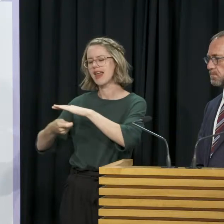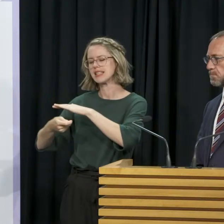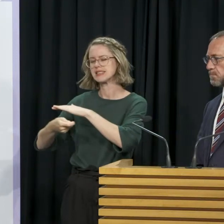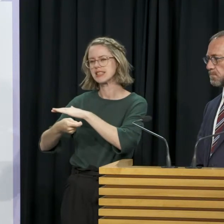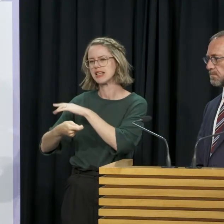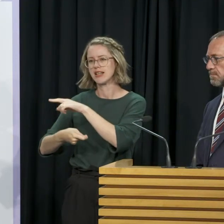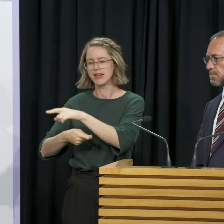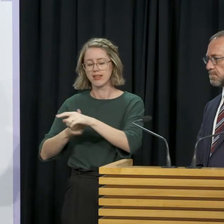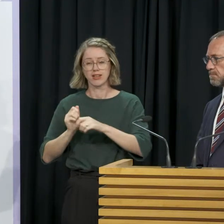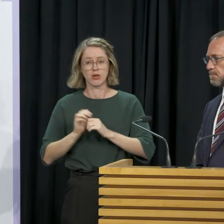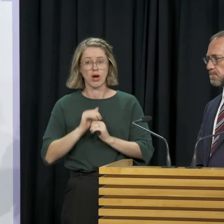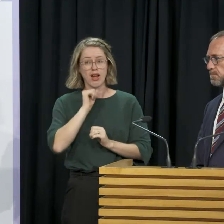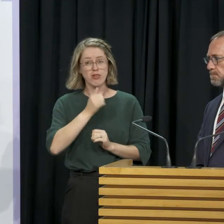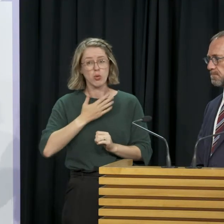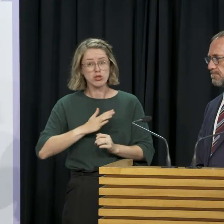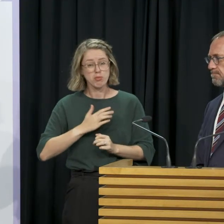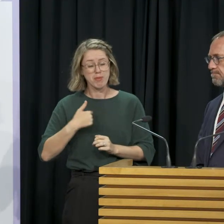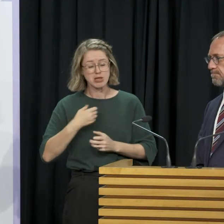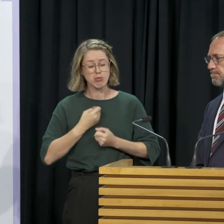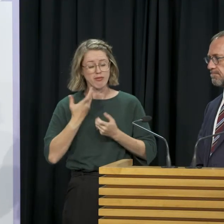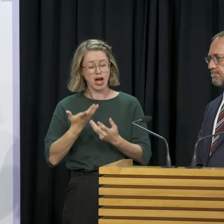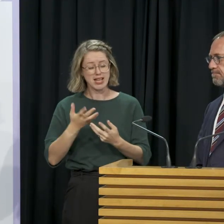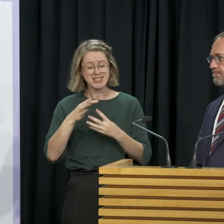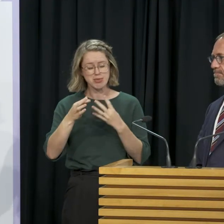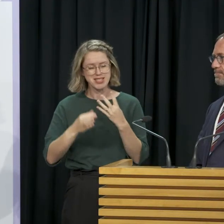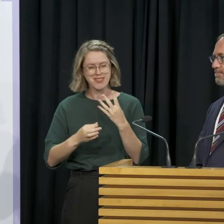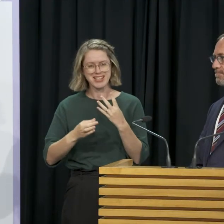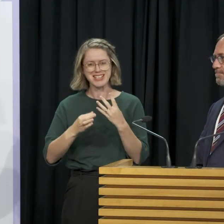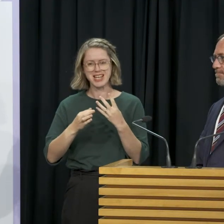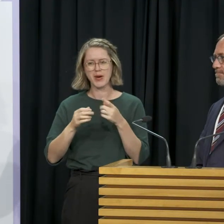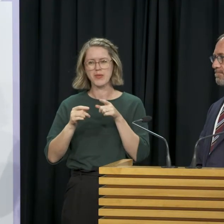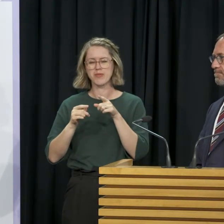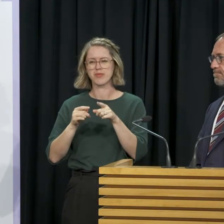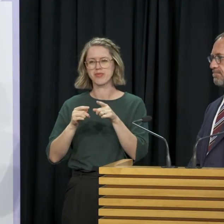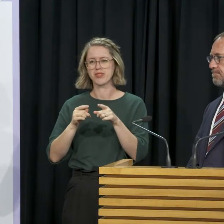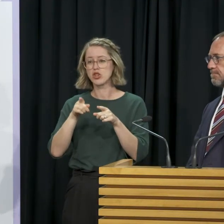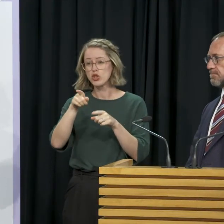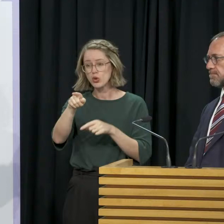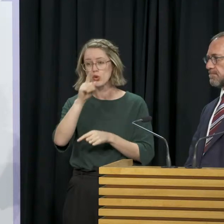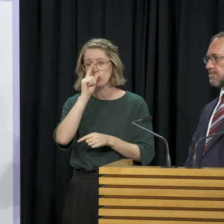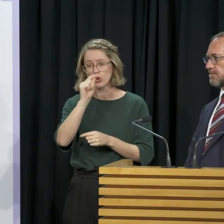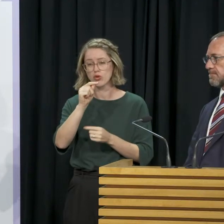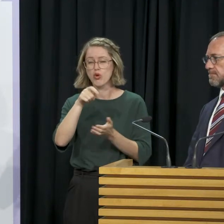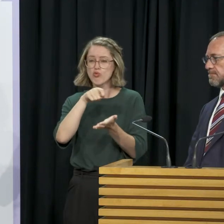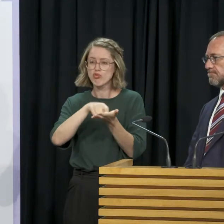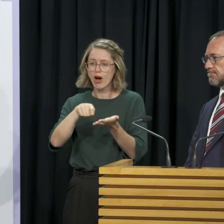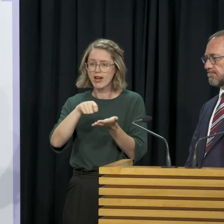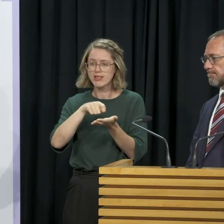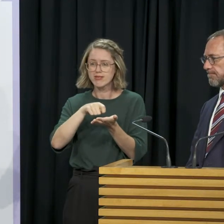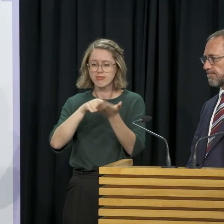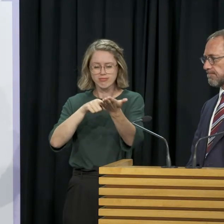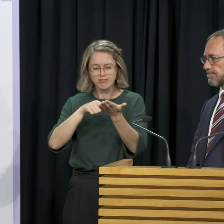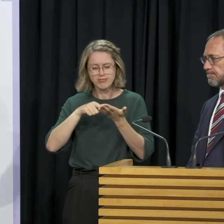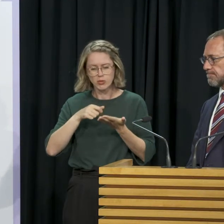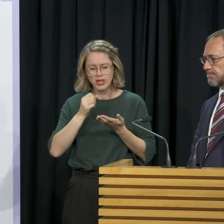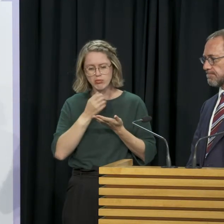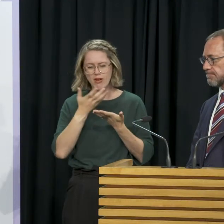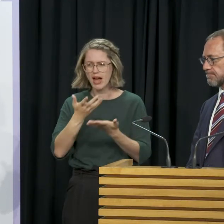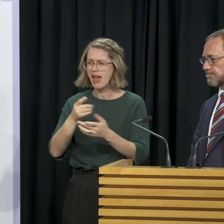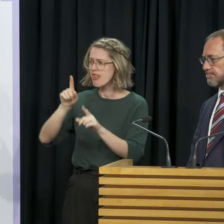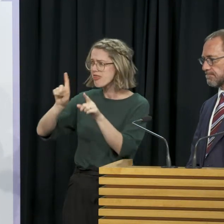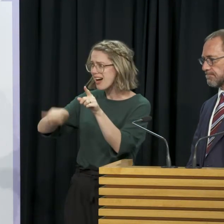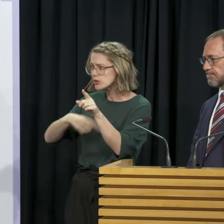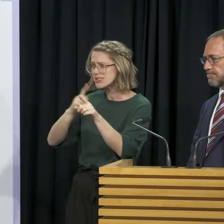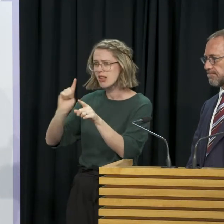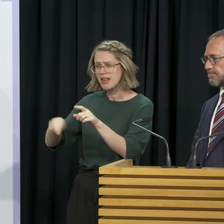make sure that I was able to provide you specific detail, then you are by all means free to put those questions to us and we can provide that to you. As you